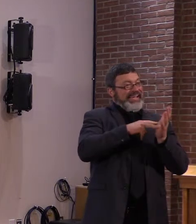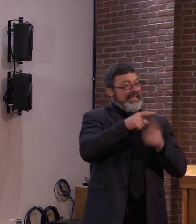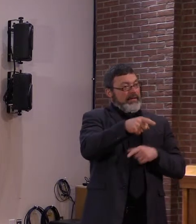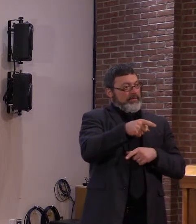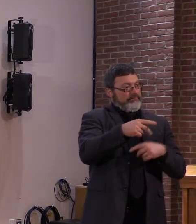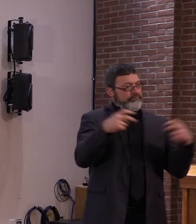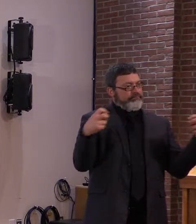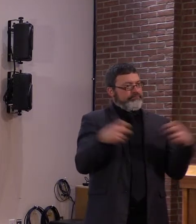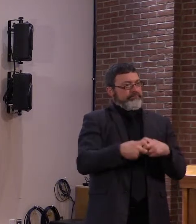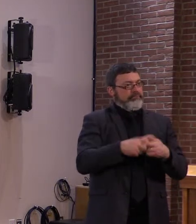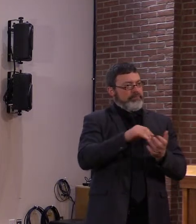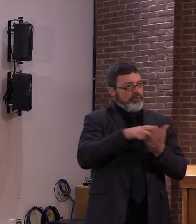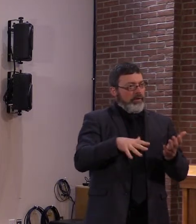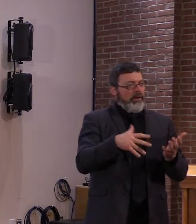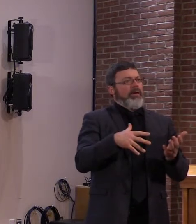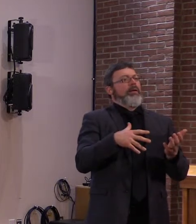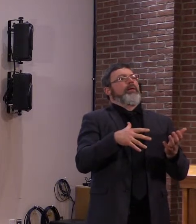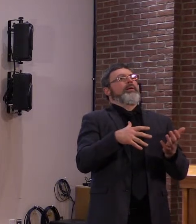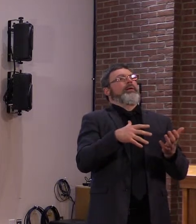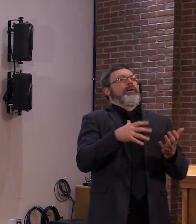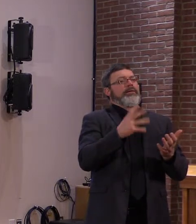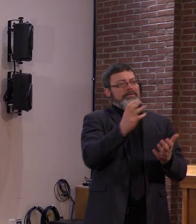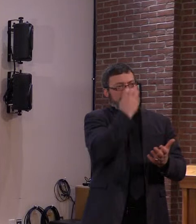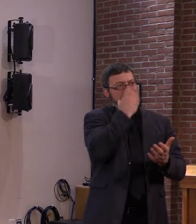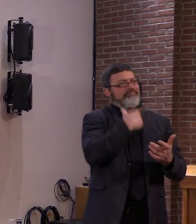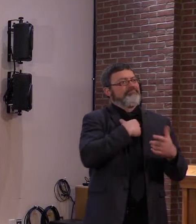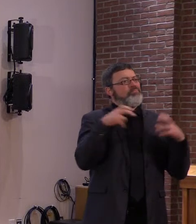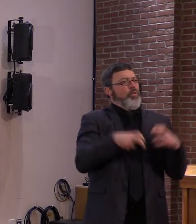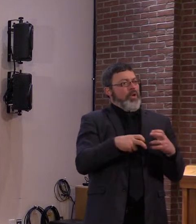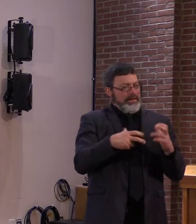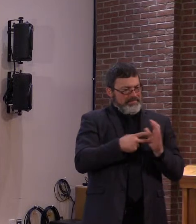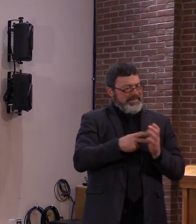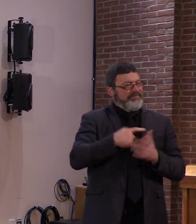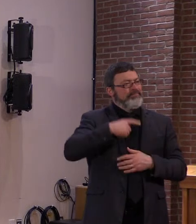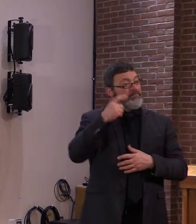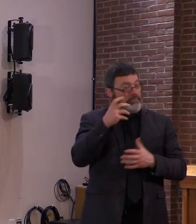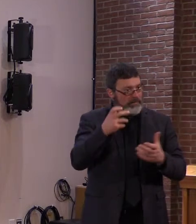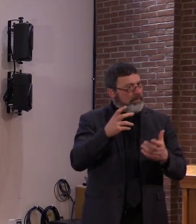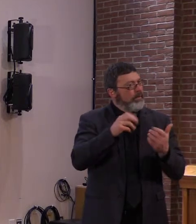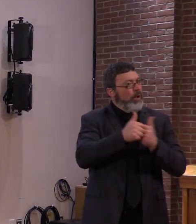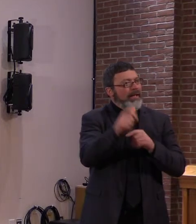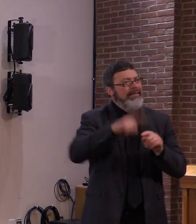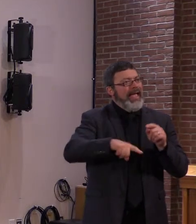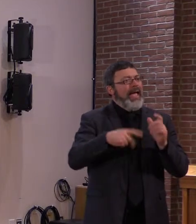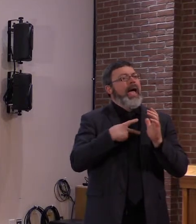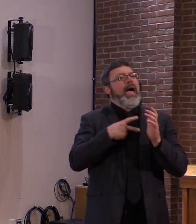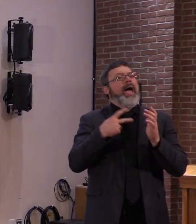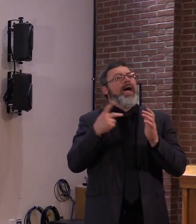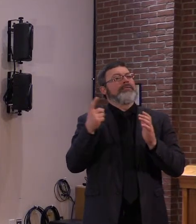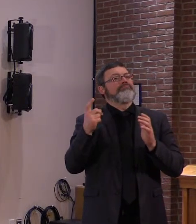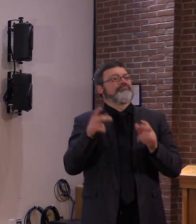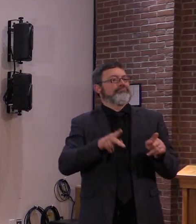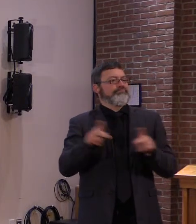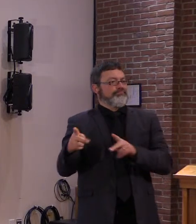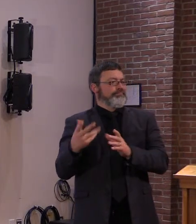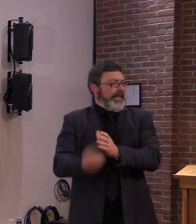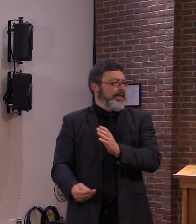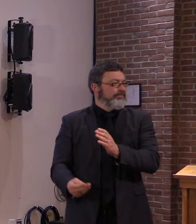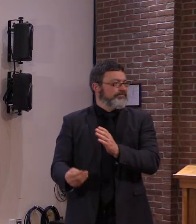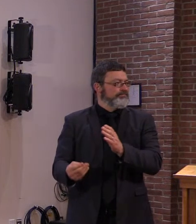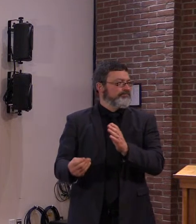doing, we're increasing our testing, we're increasing our surveillance testing and on-demand testing, so that if you want a